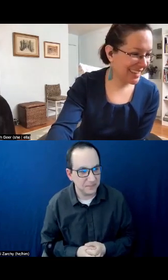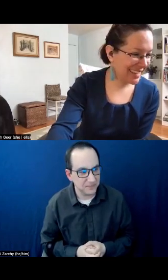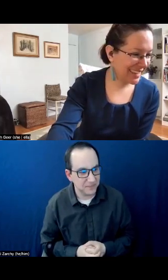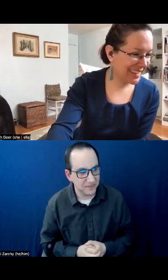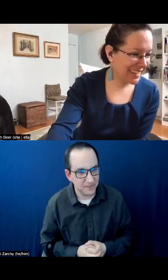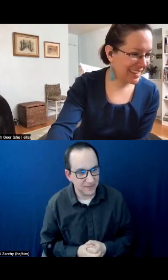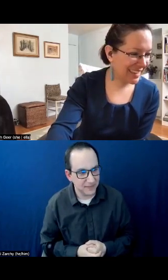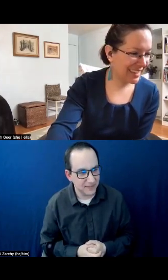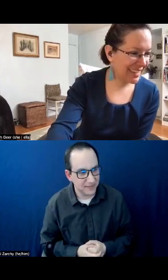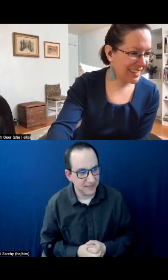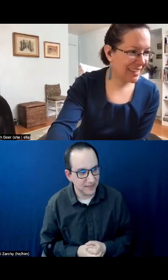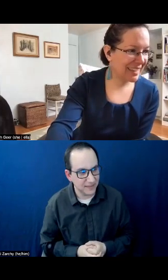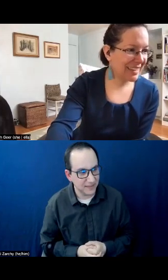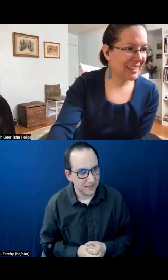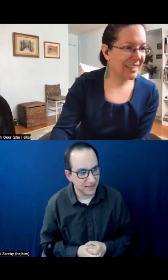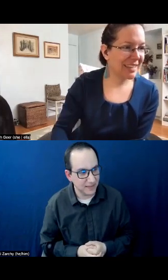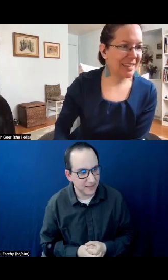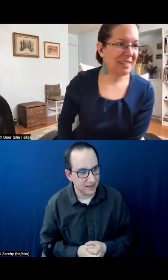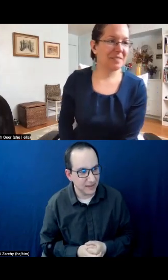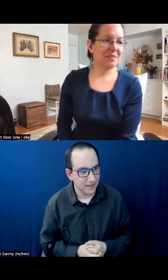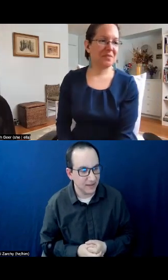On to the next.